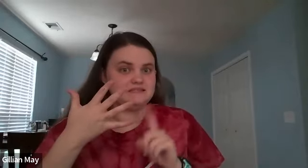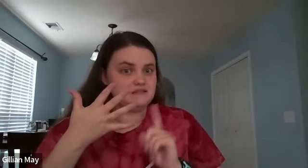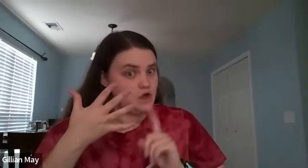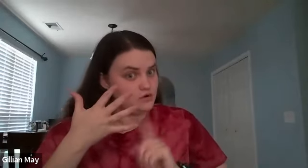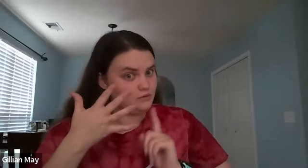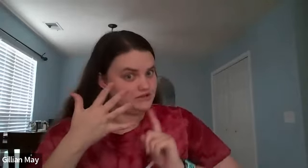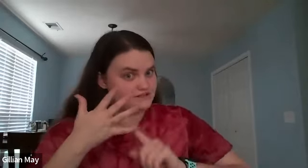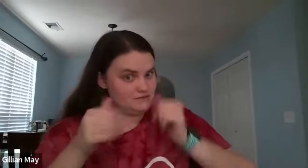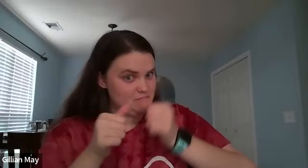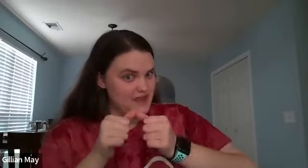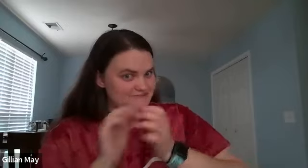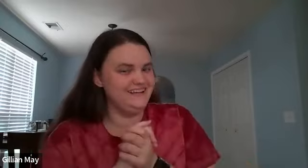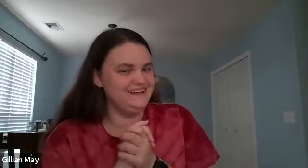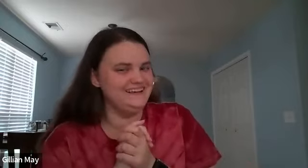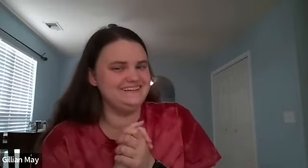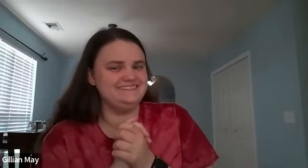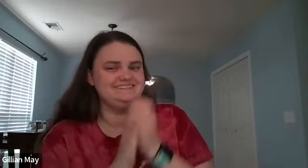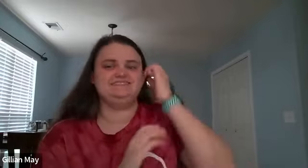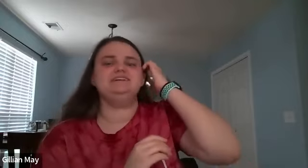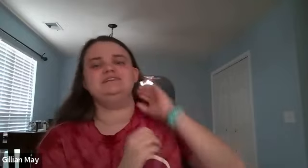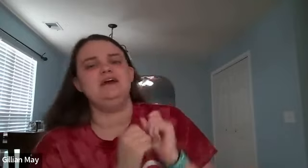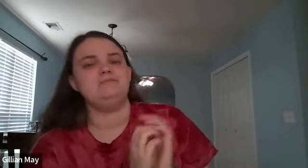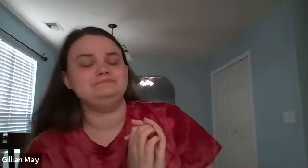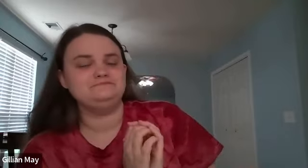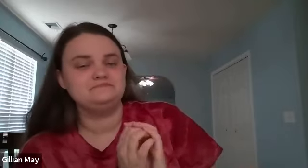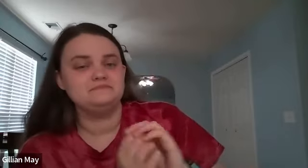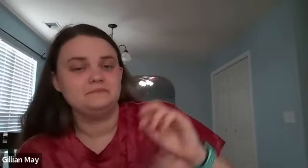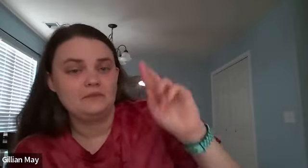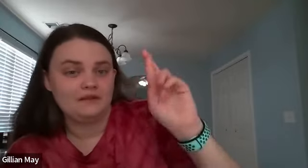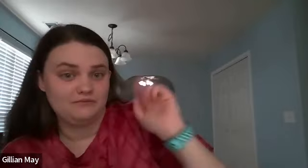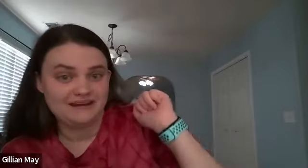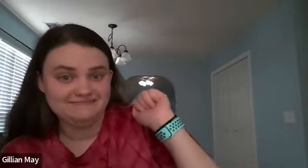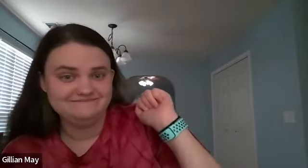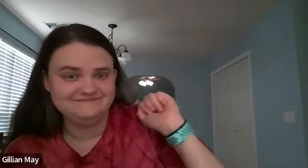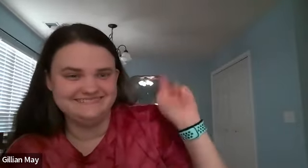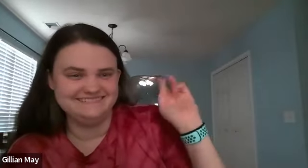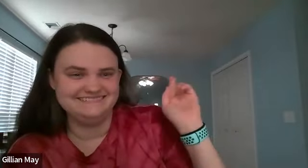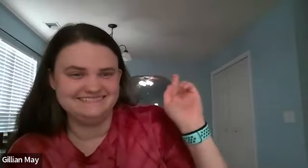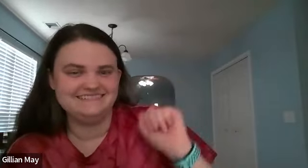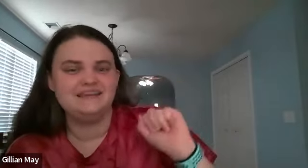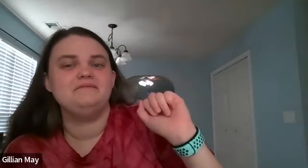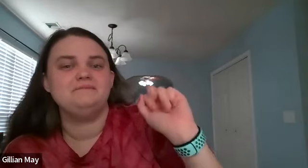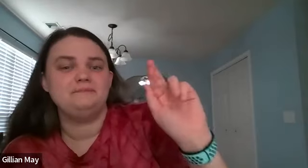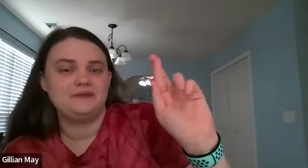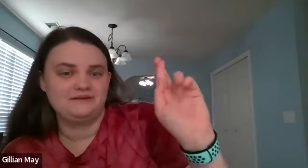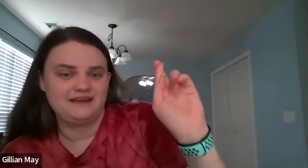the long one, so remember that. Okay, ready? All right, here we